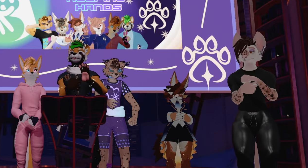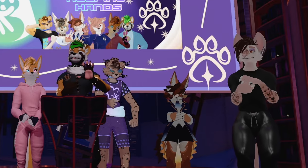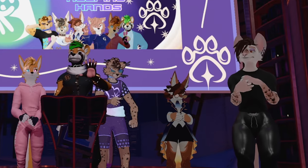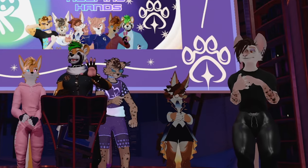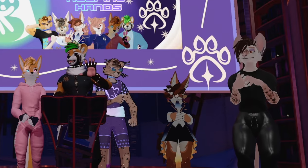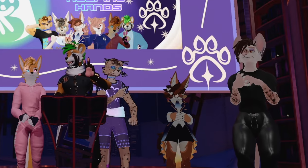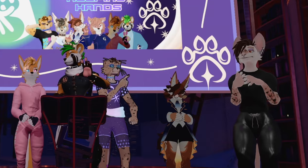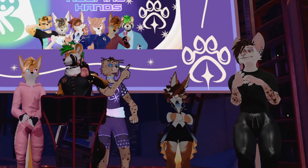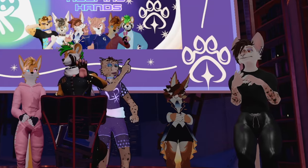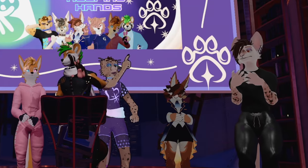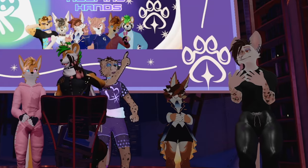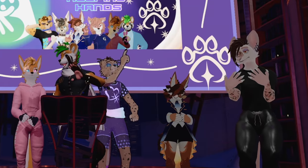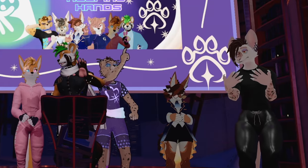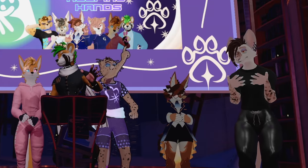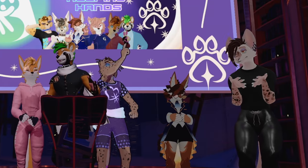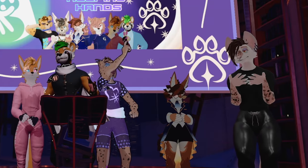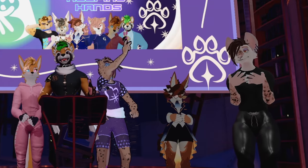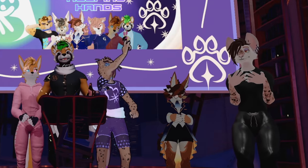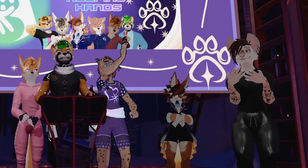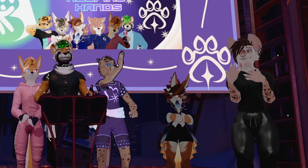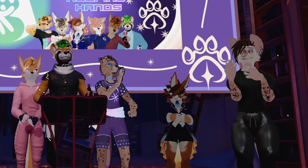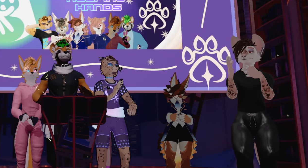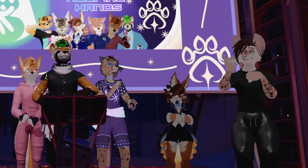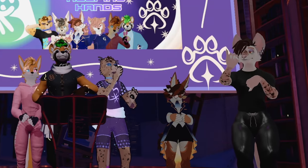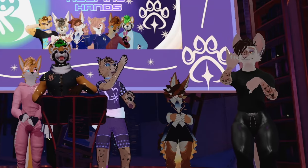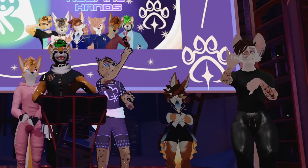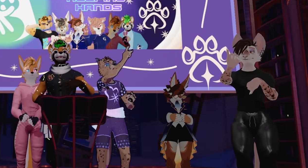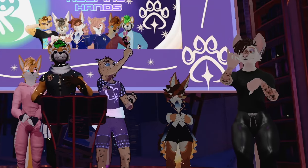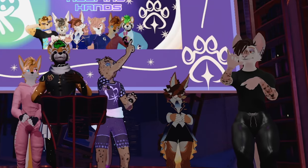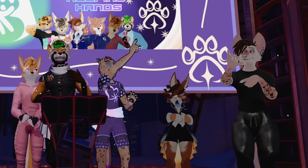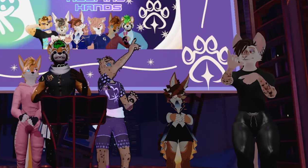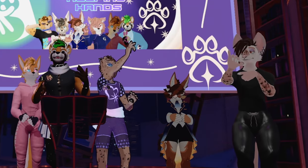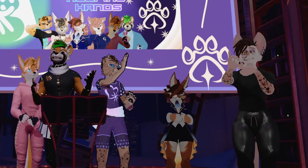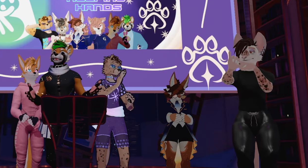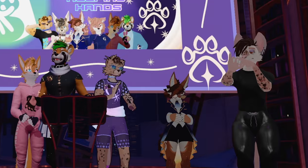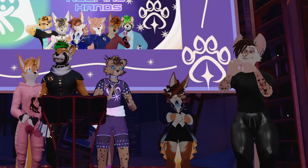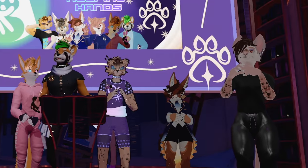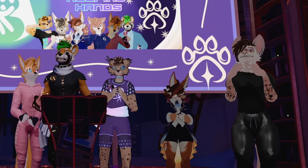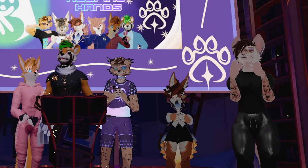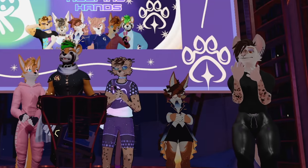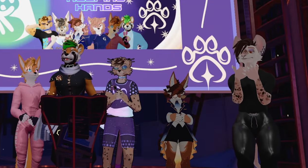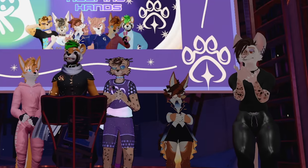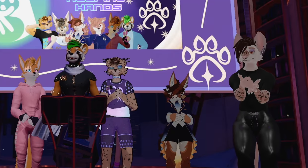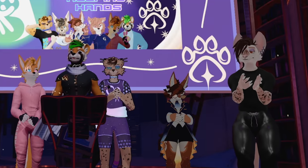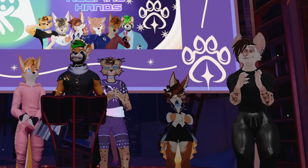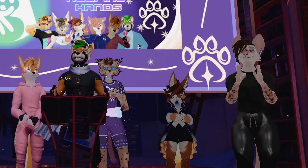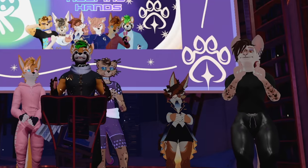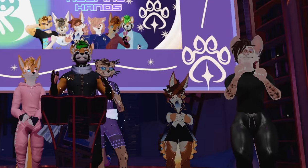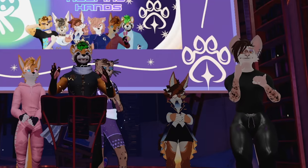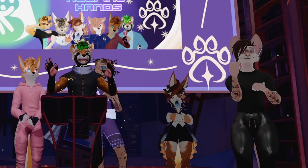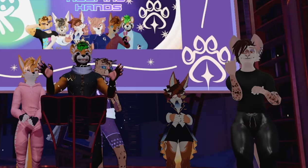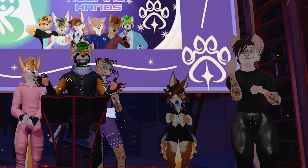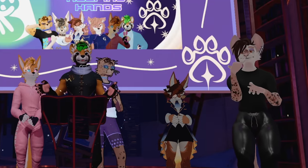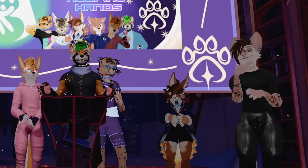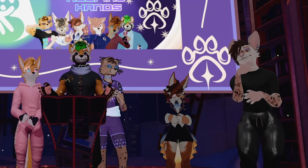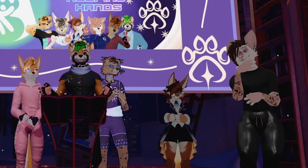artificial pinky, and that definitely helps. However, if you're looking for a sign language avatar, there are tons of